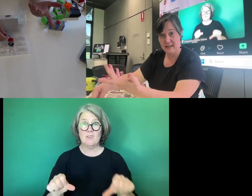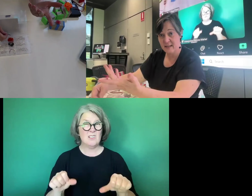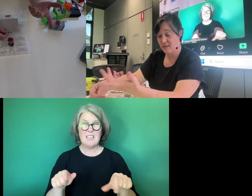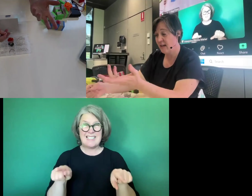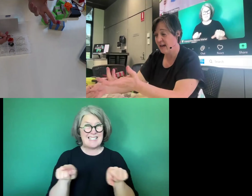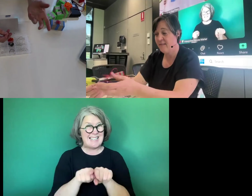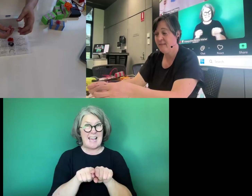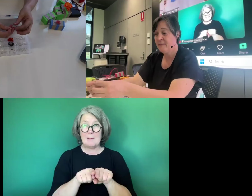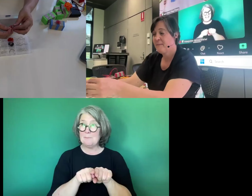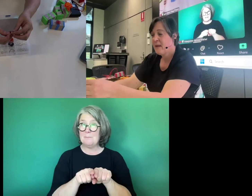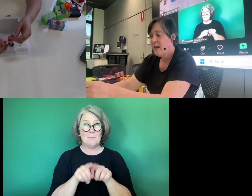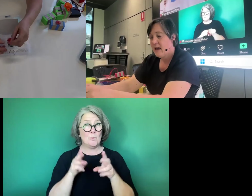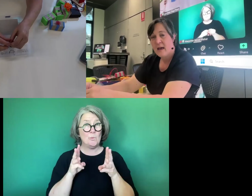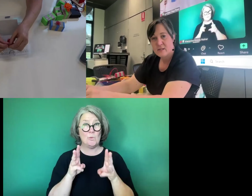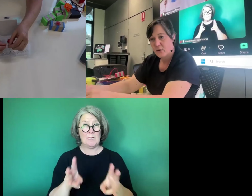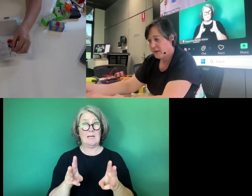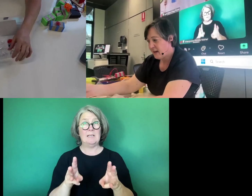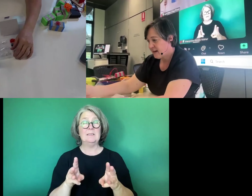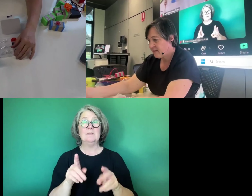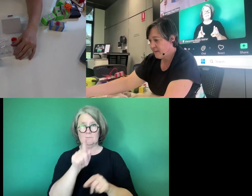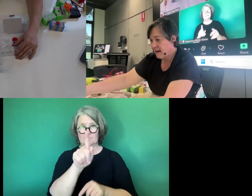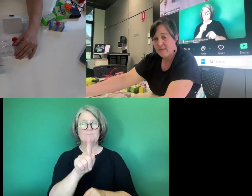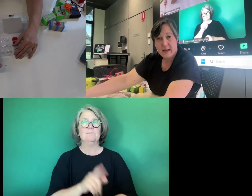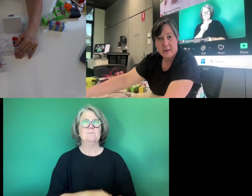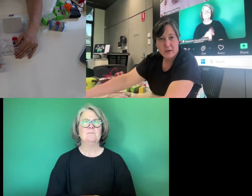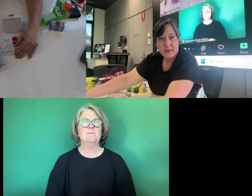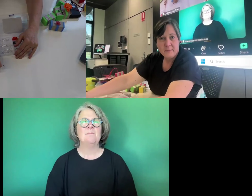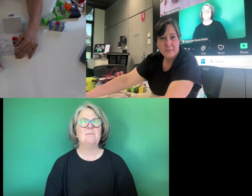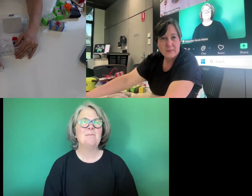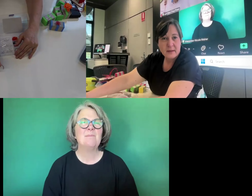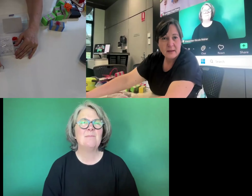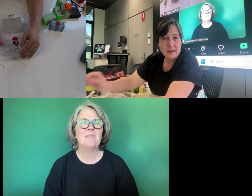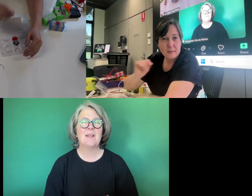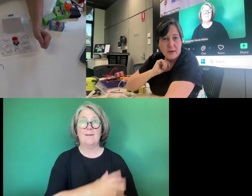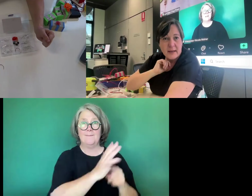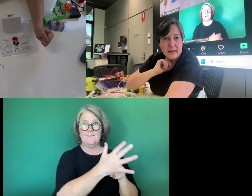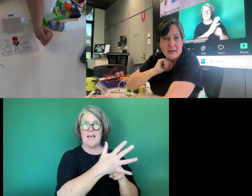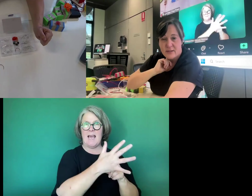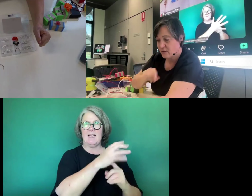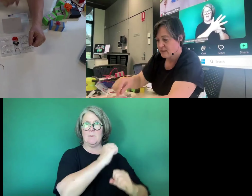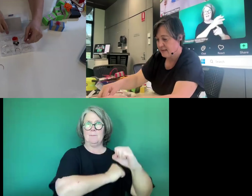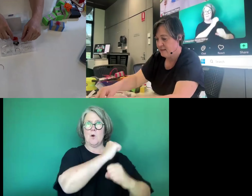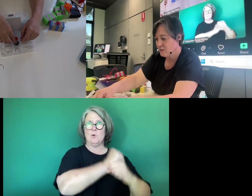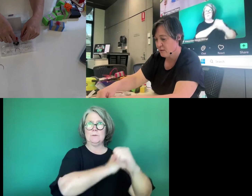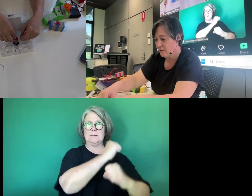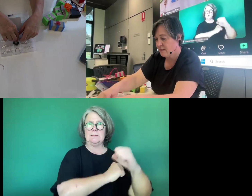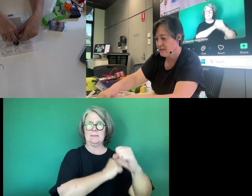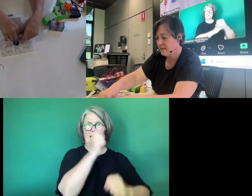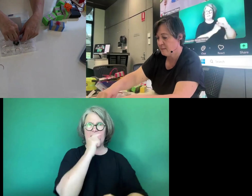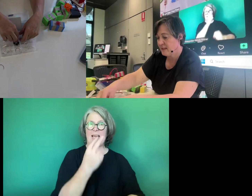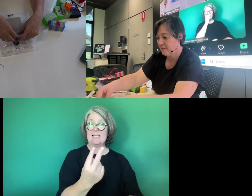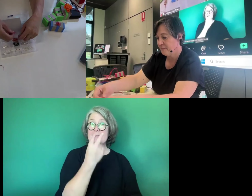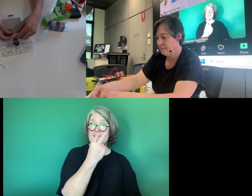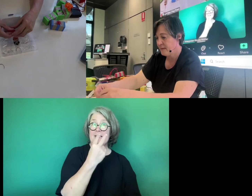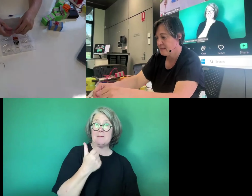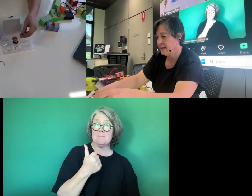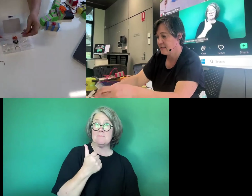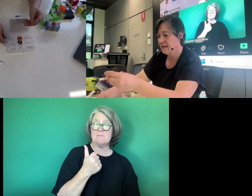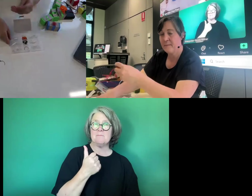same technique as you have. So we have our fan motor, and I'm going, can you still see sort of, it's a little